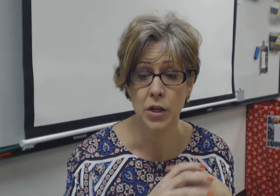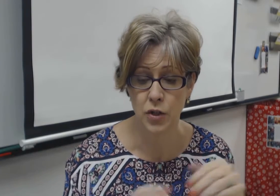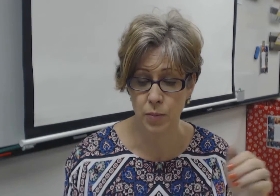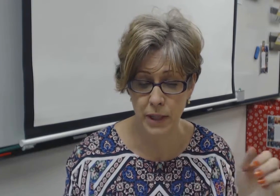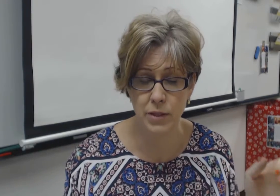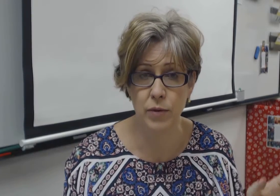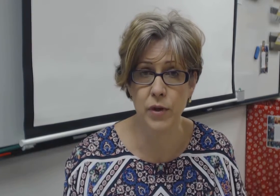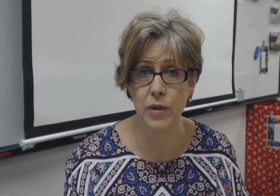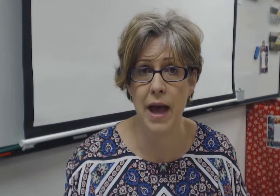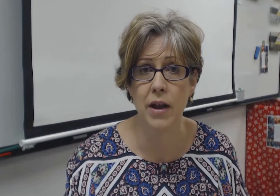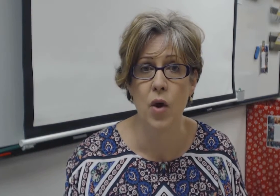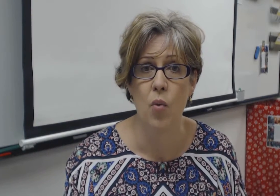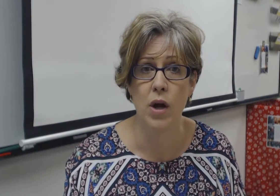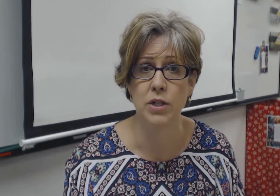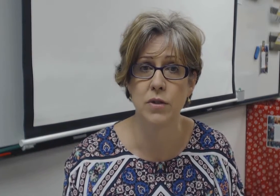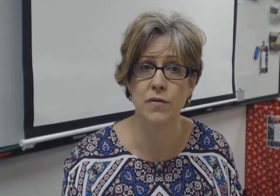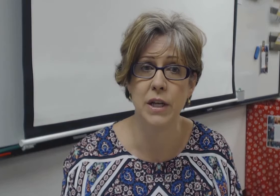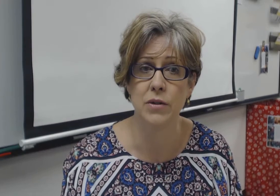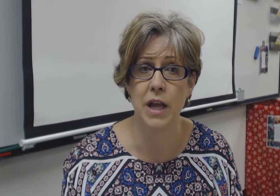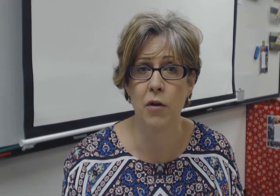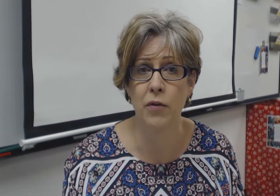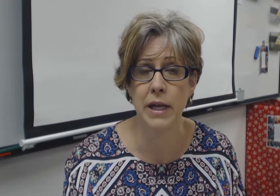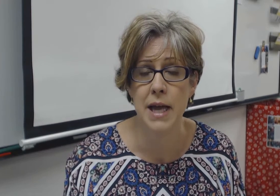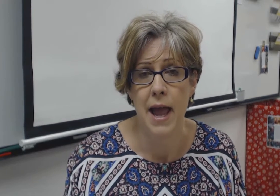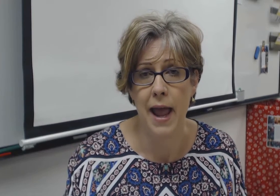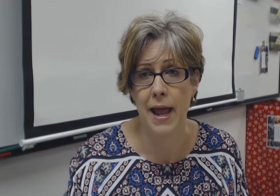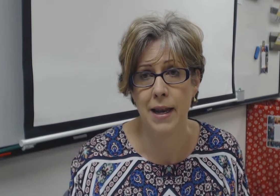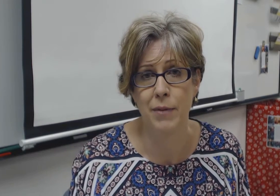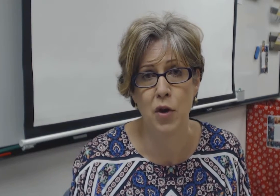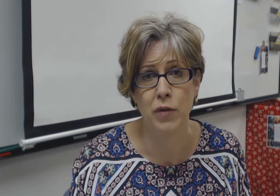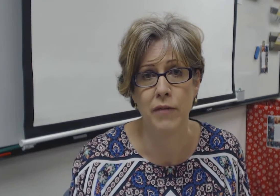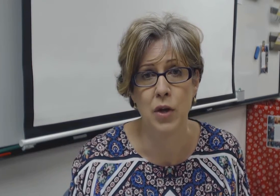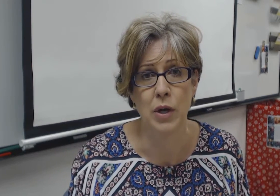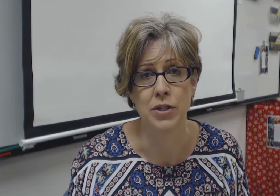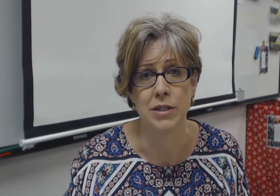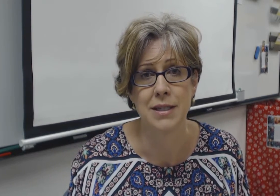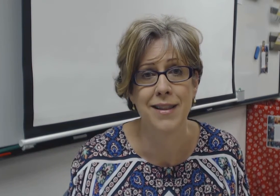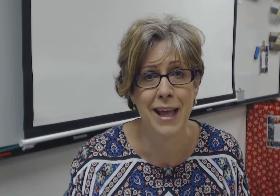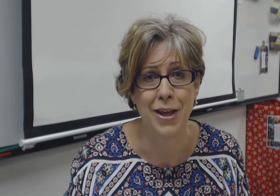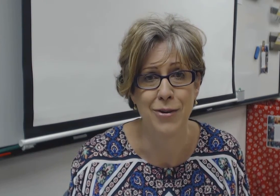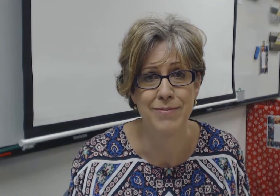so please review that, watch those videos carefully, and let me know if you have any questions. Thank you.